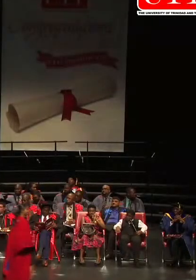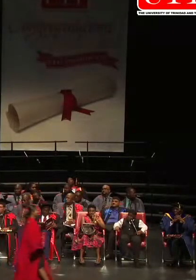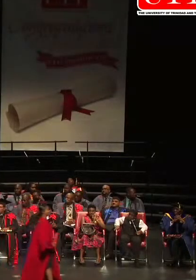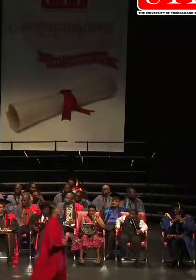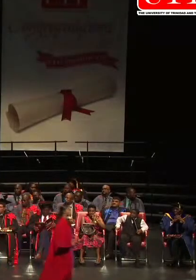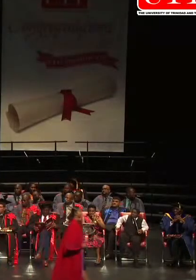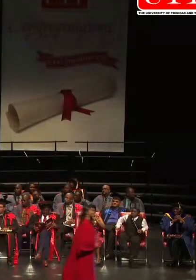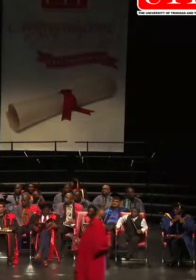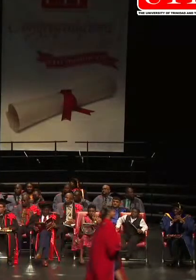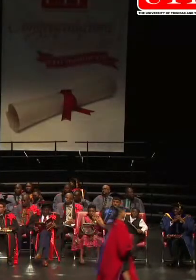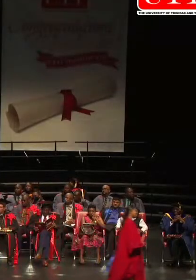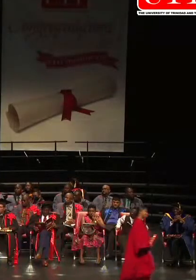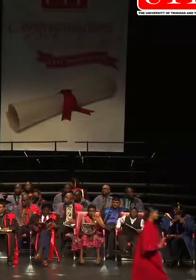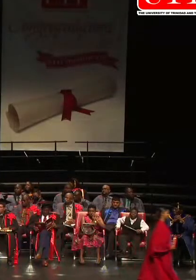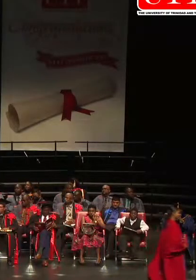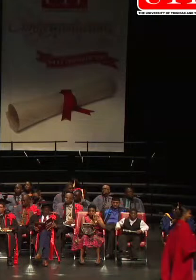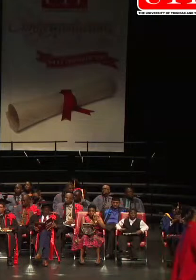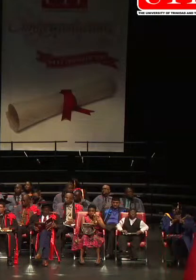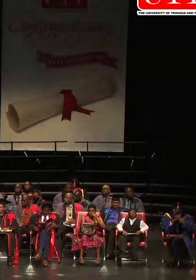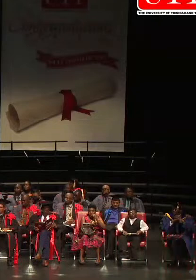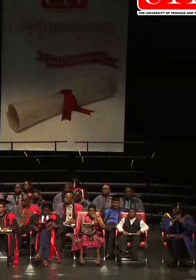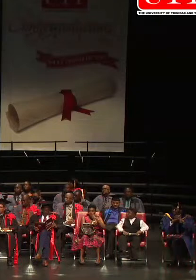Francisca DeFore Phillips,